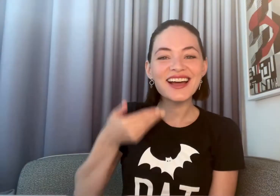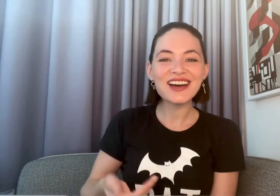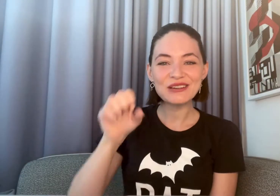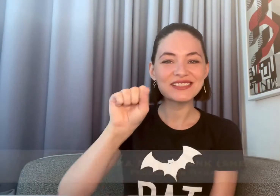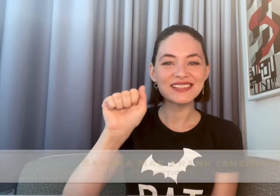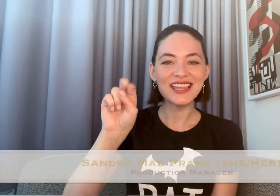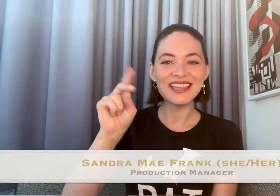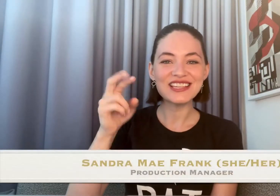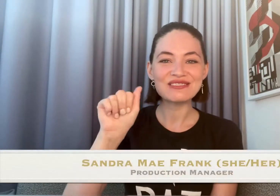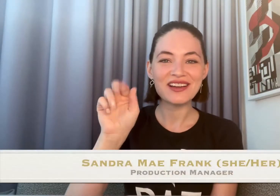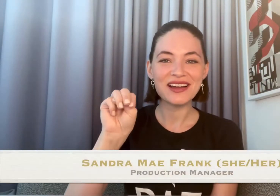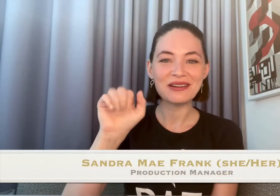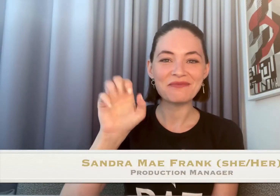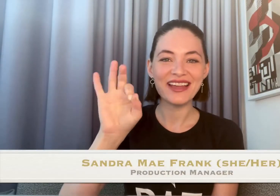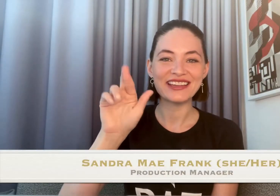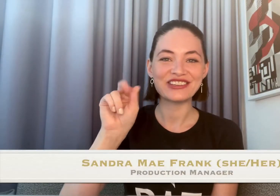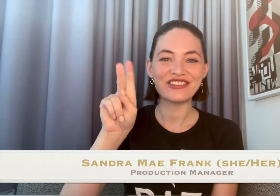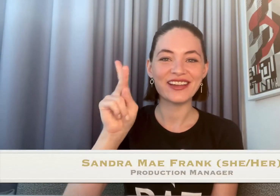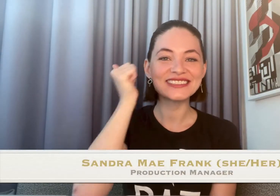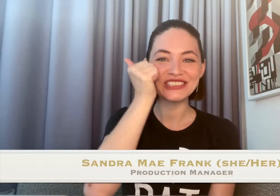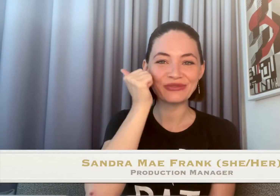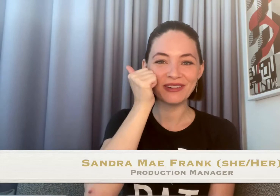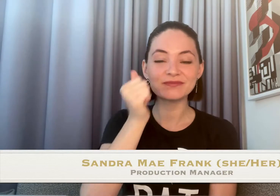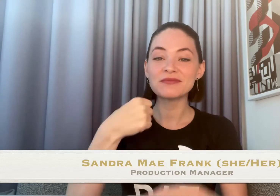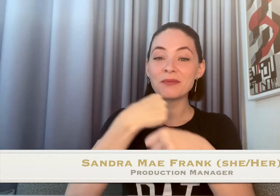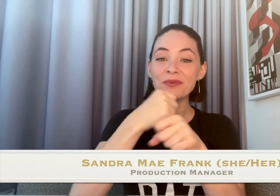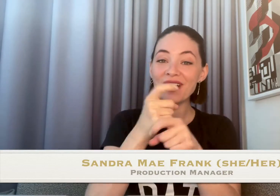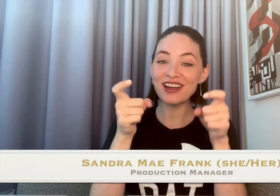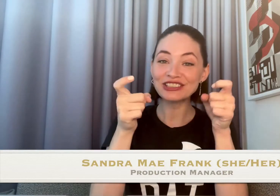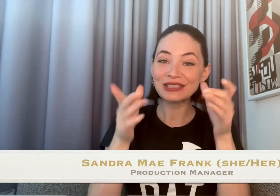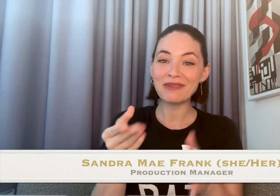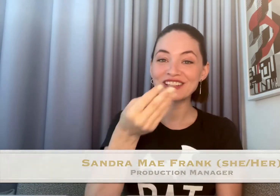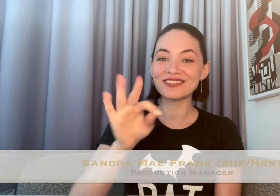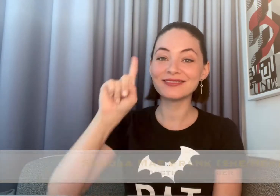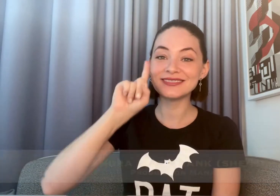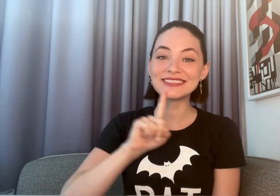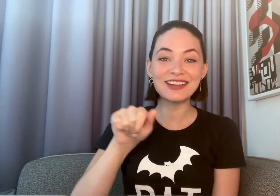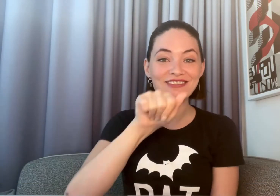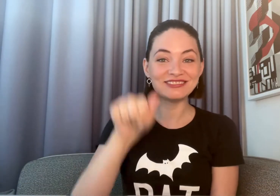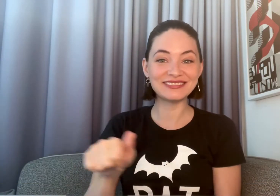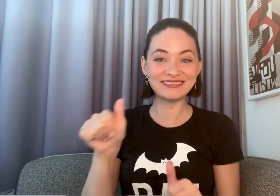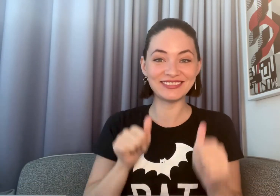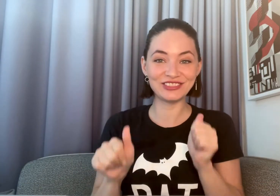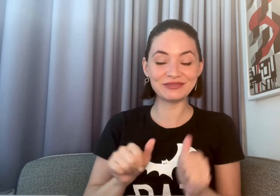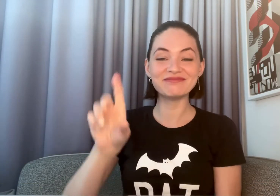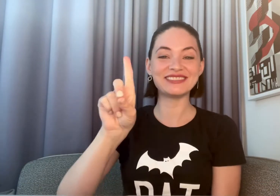And I am Sandra May Frank, Production Manager of DAT Austin Theater,